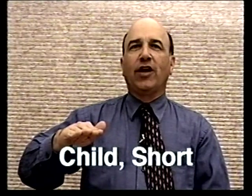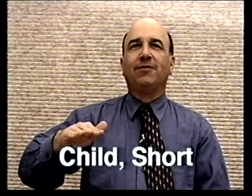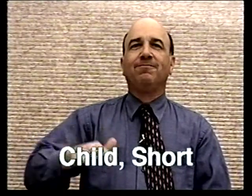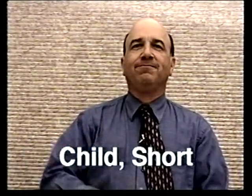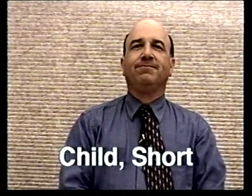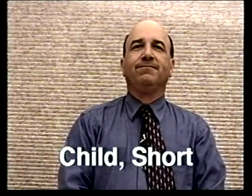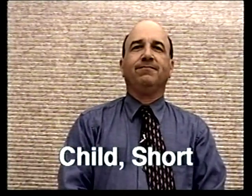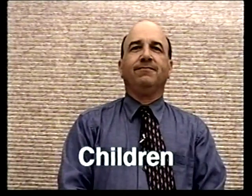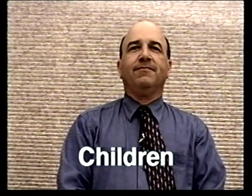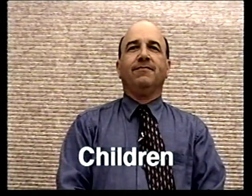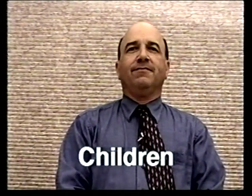short.